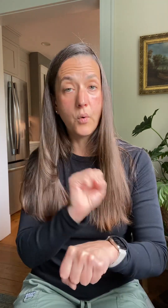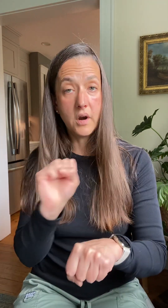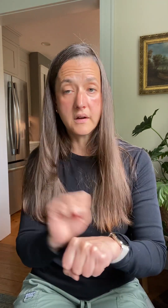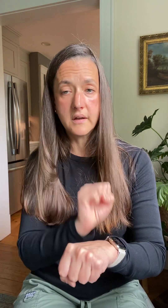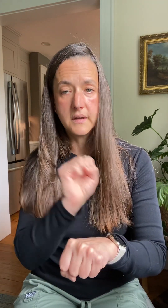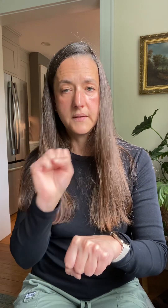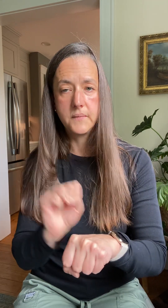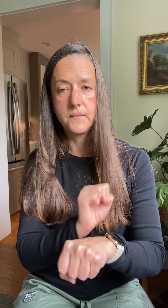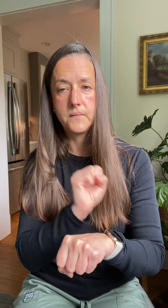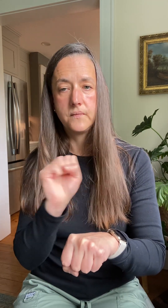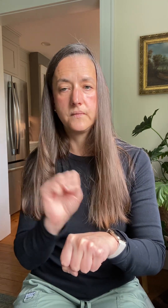homework.